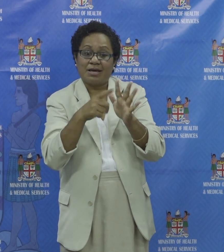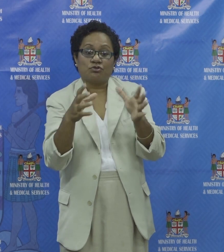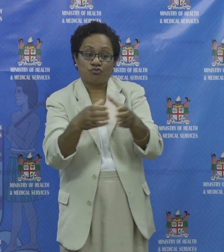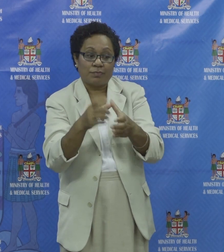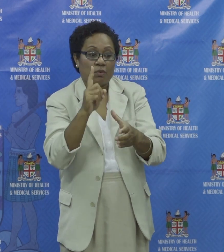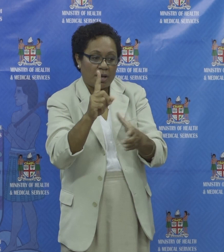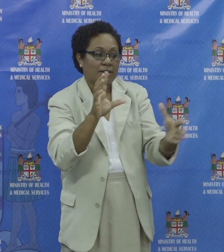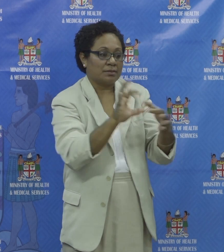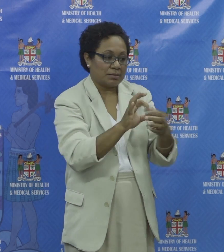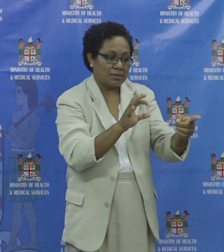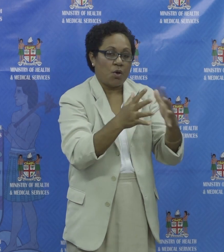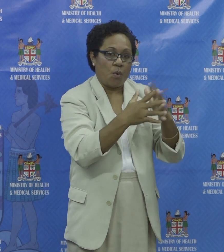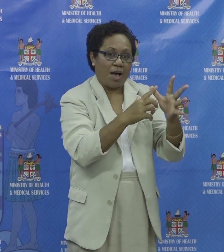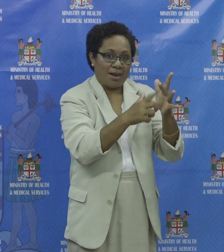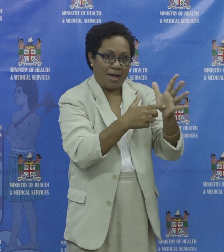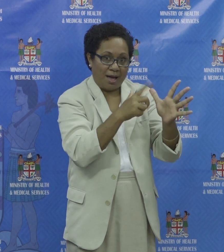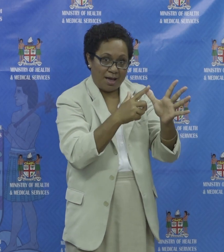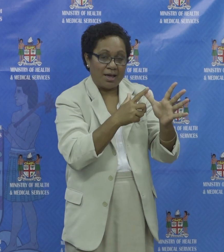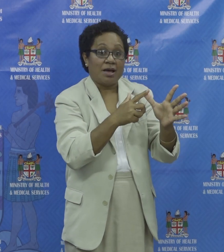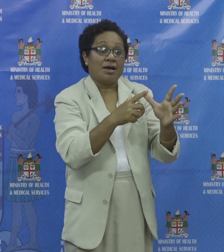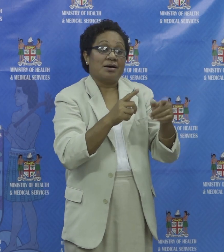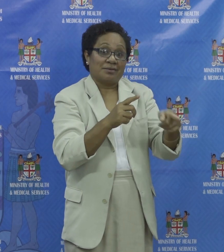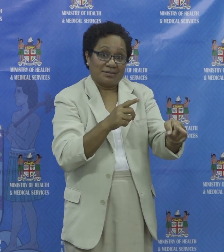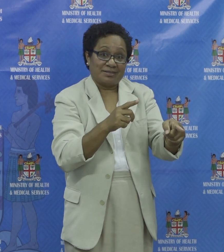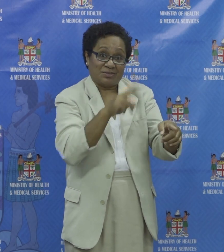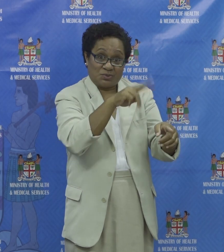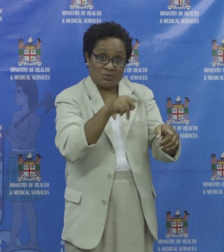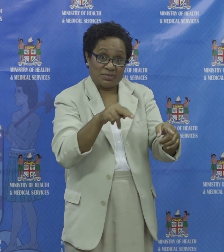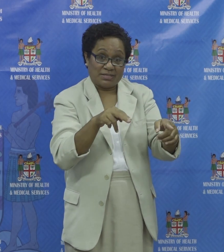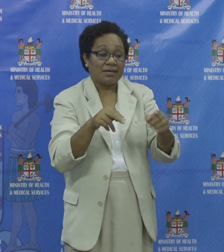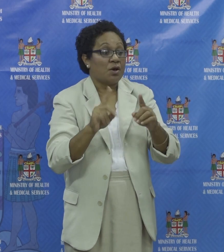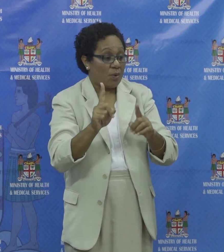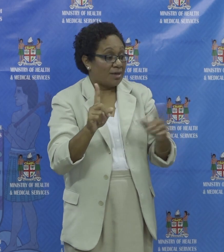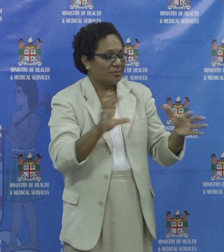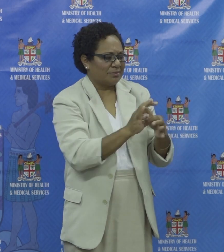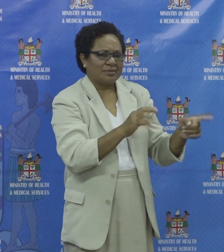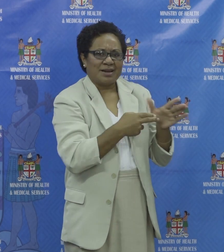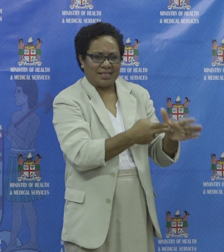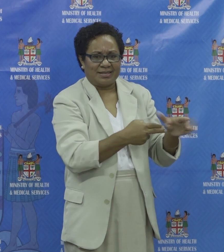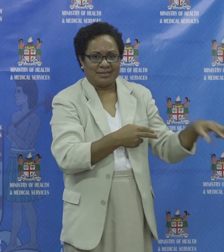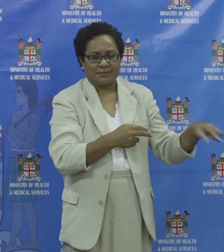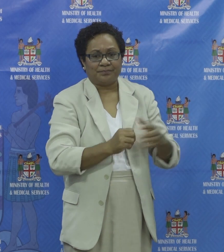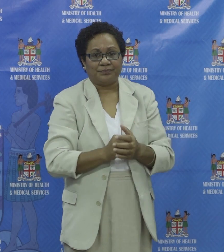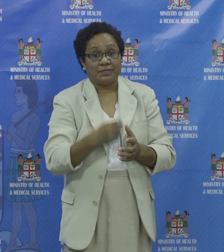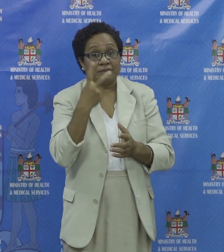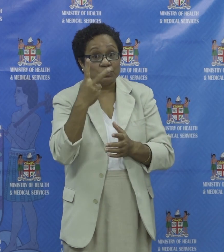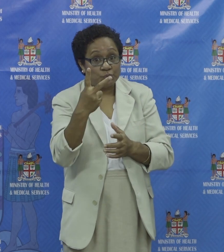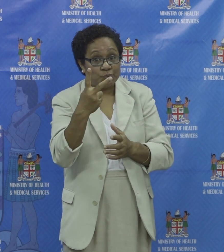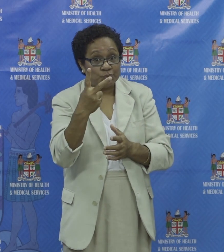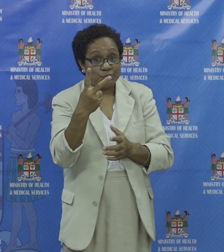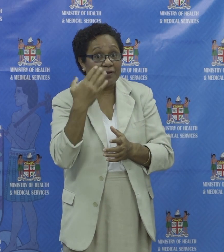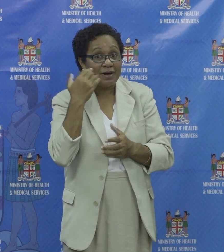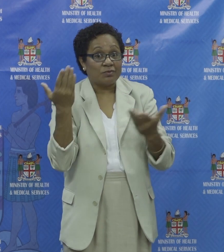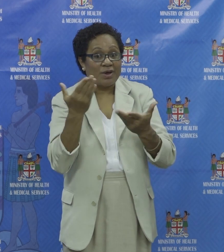Wailar cluster, and 1 is linked to the Nawaka cluster, and he works at the Nadi hospital. And 2 new cases have been detected